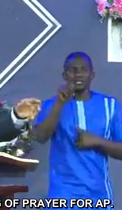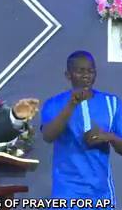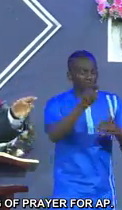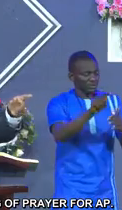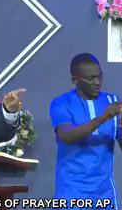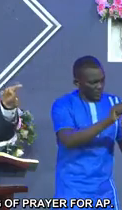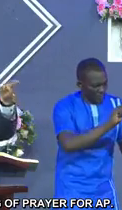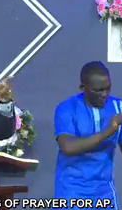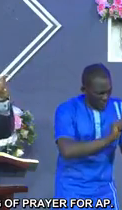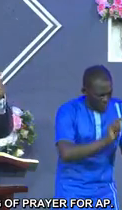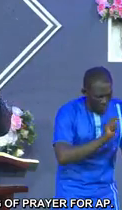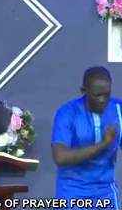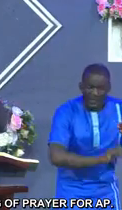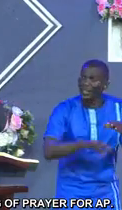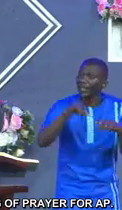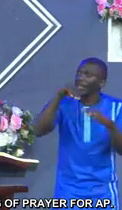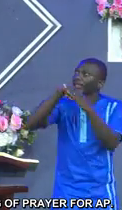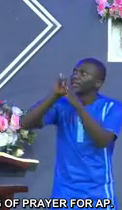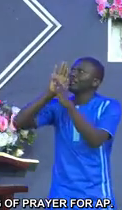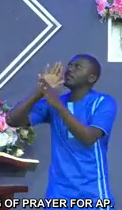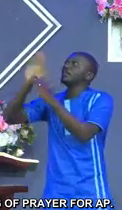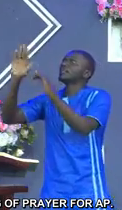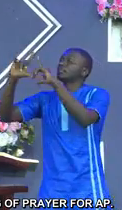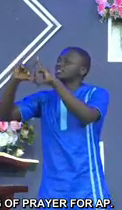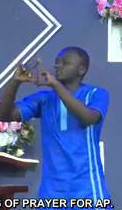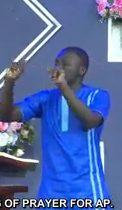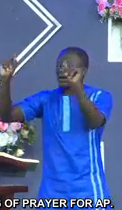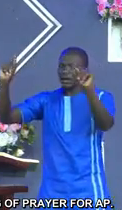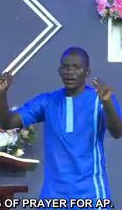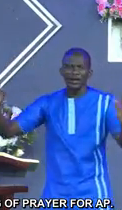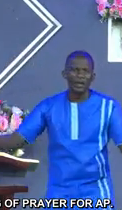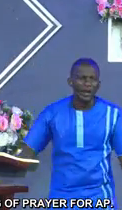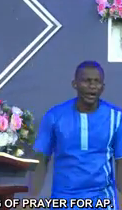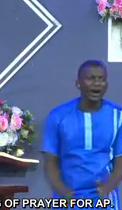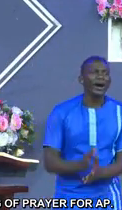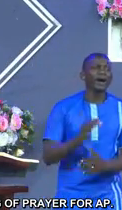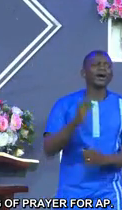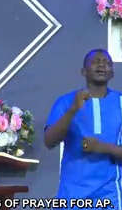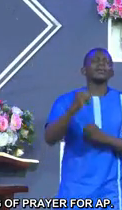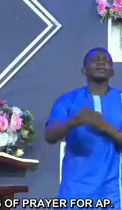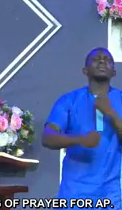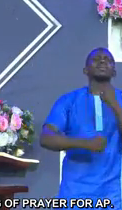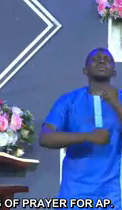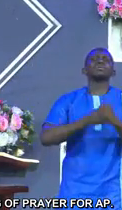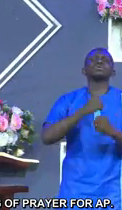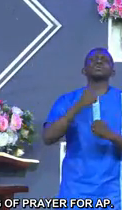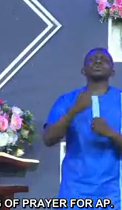live. Tears recorded in His word.